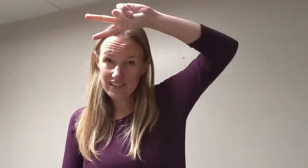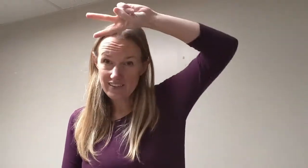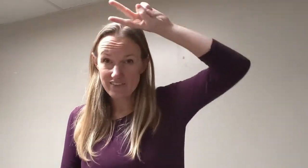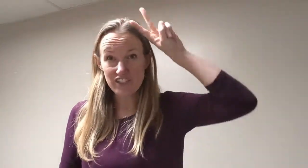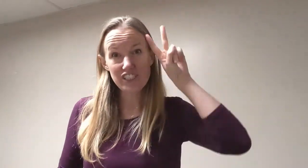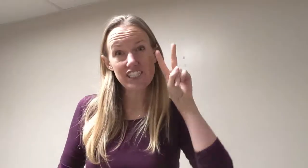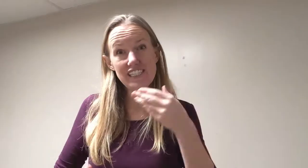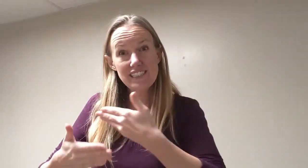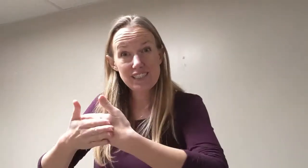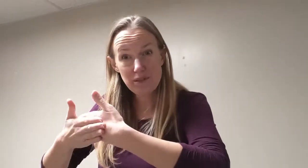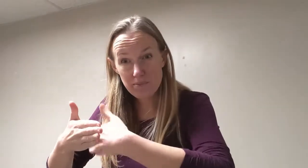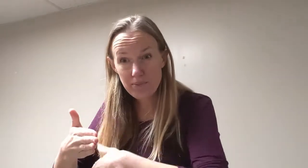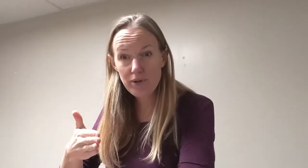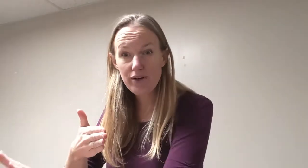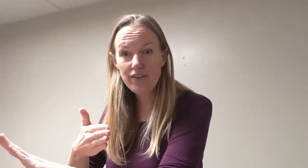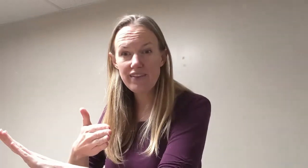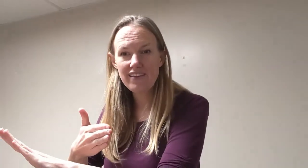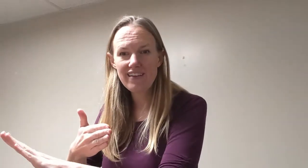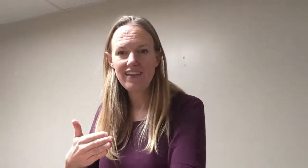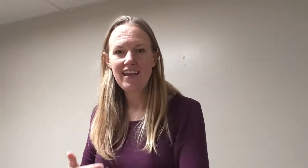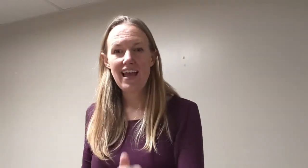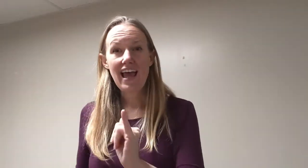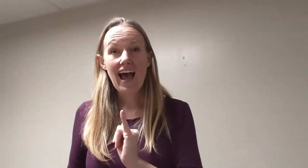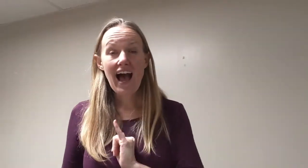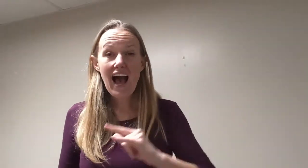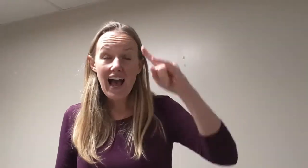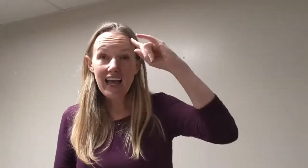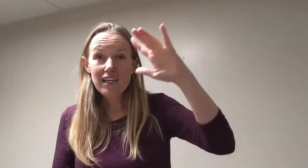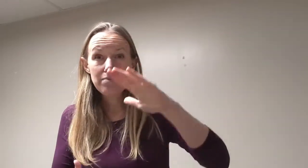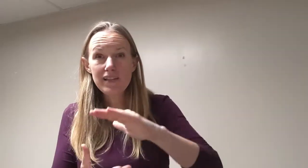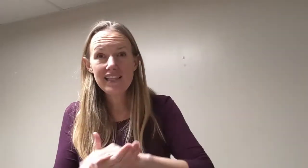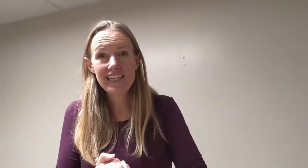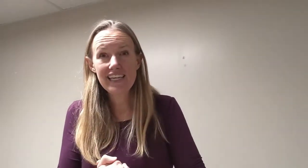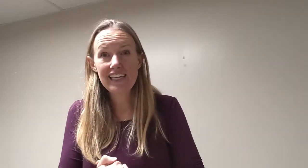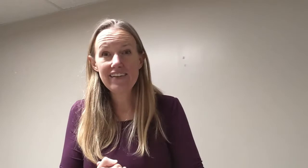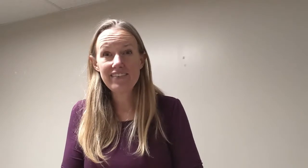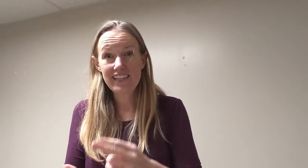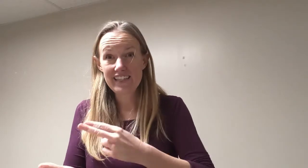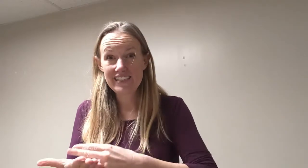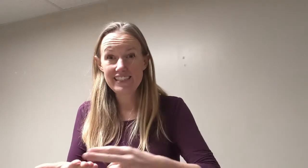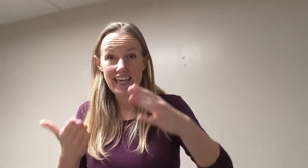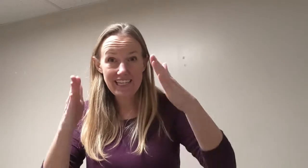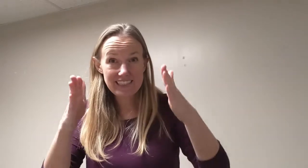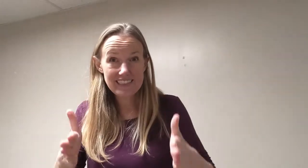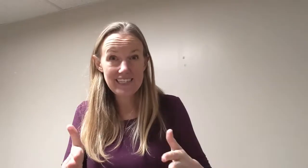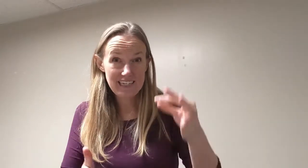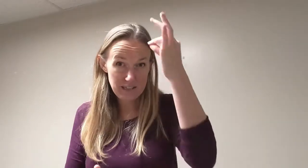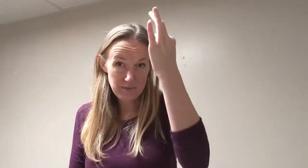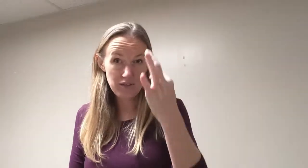the virgin's birth. I believe in the saints'